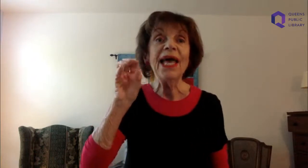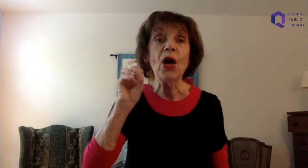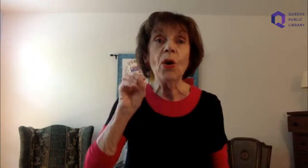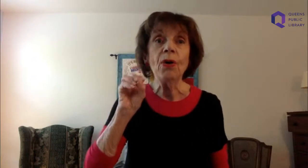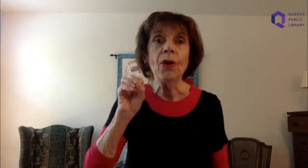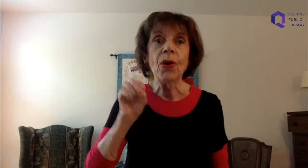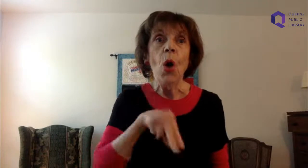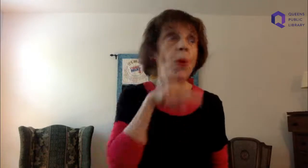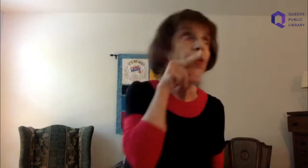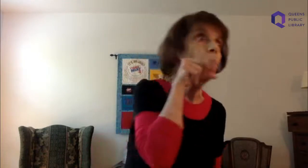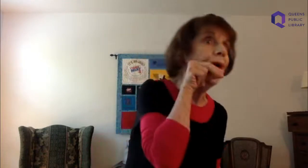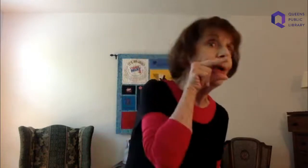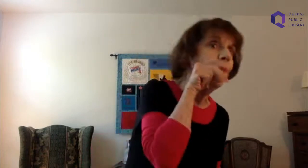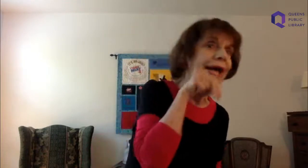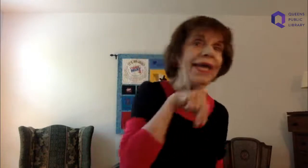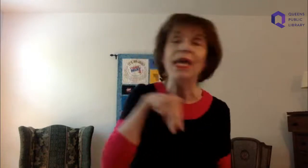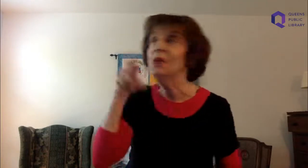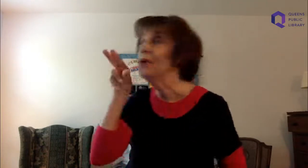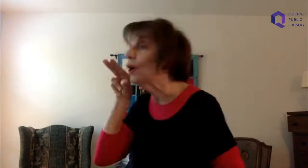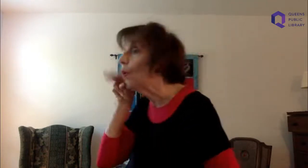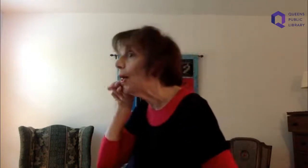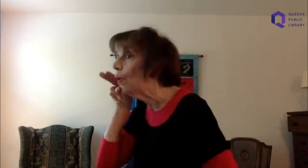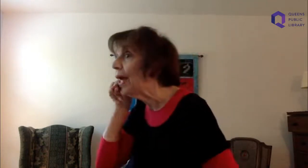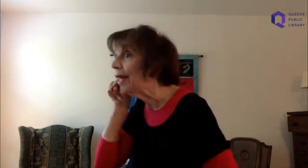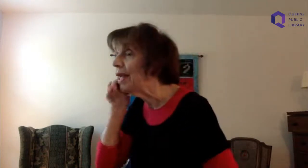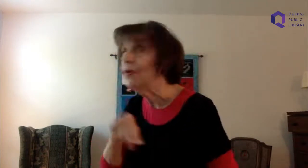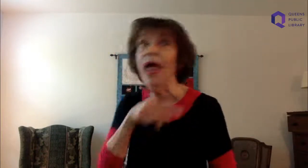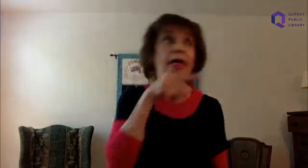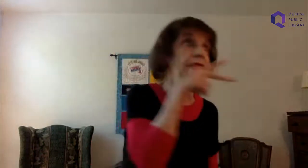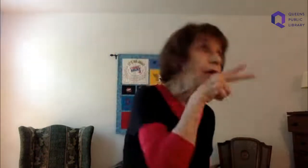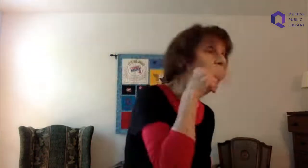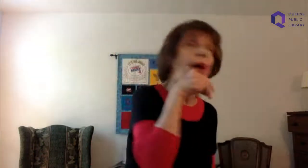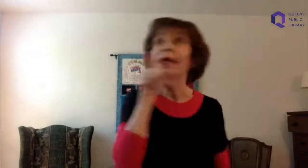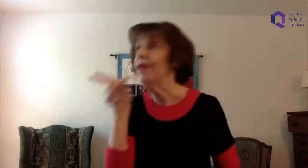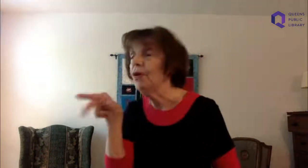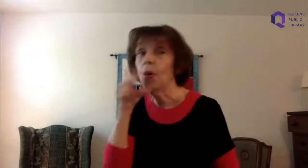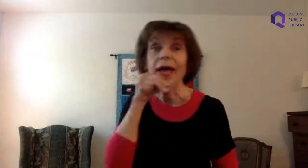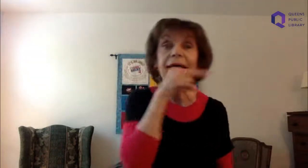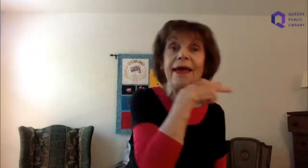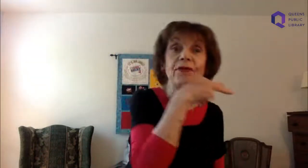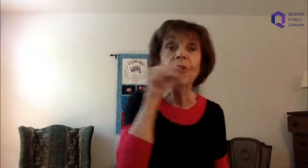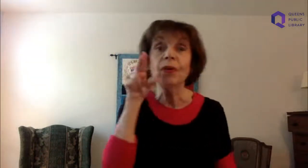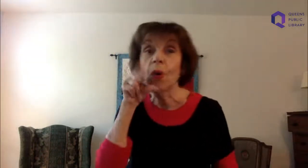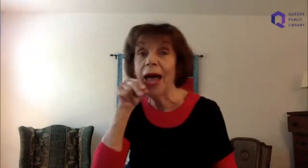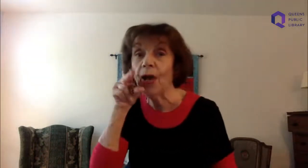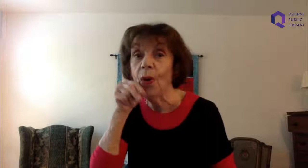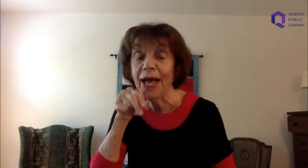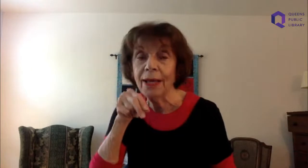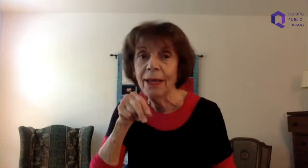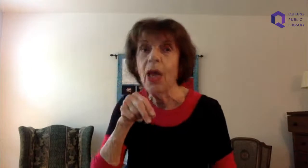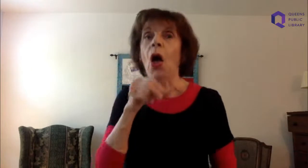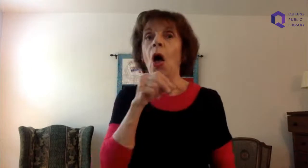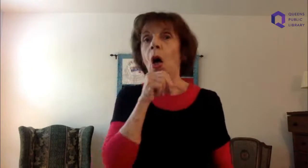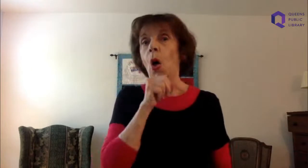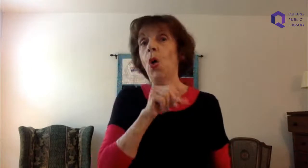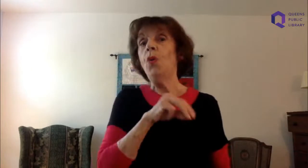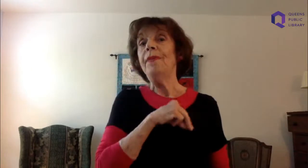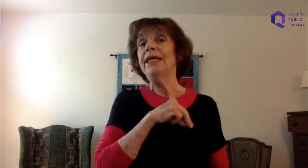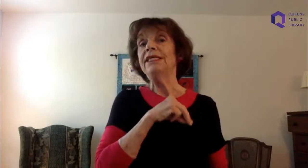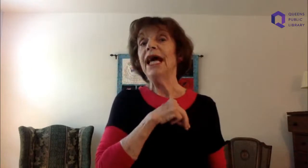E-I-E-I-O. With a quack, quack here and a quack, quack here. There a quack, everywhere a quack, quack. Old